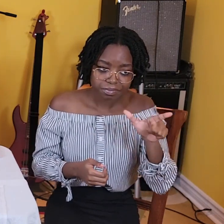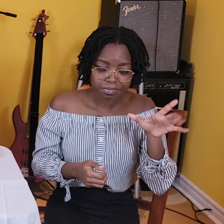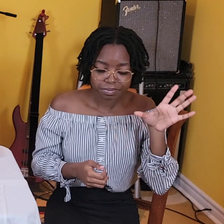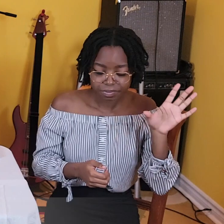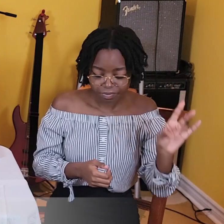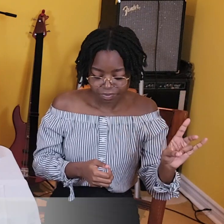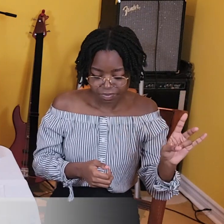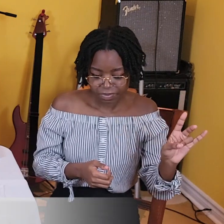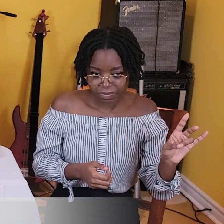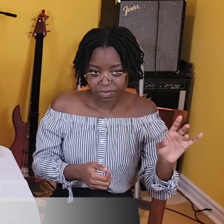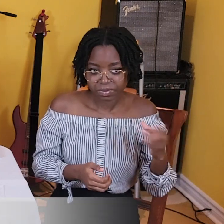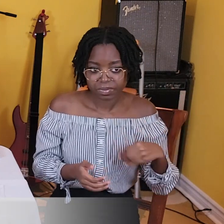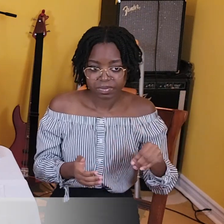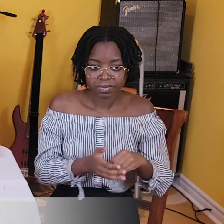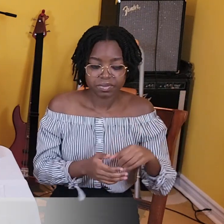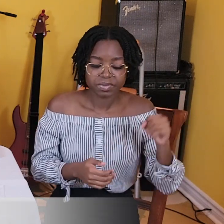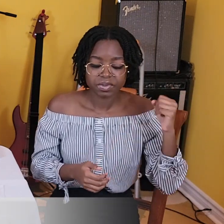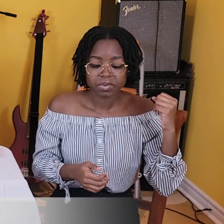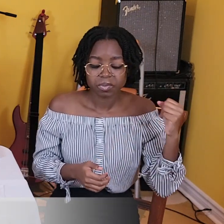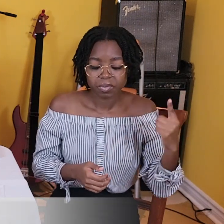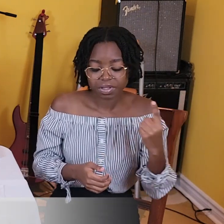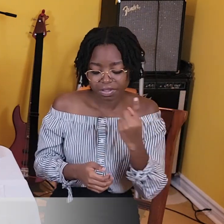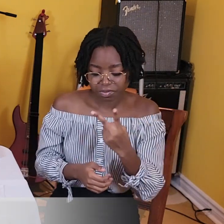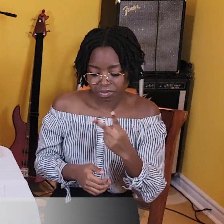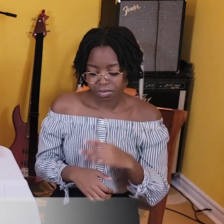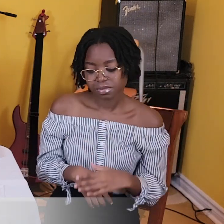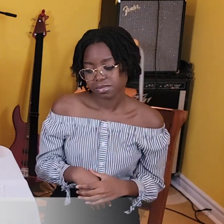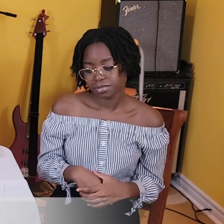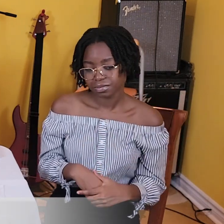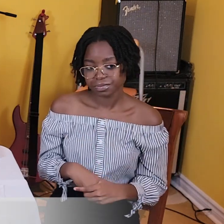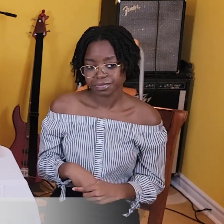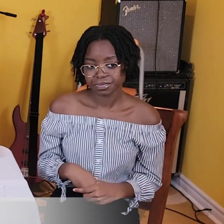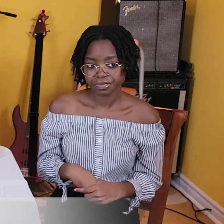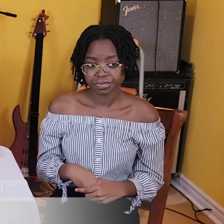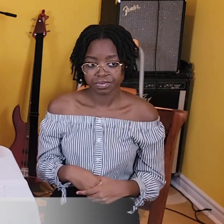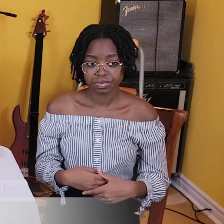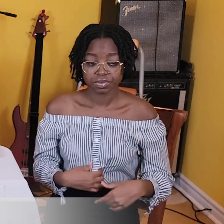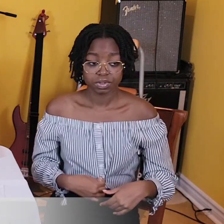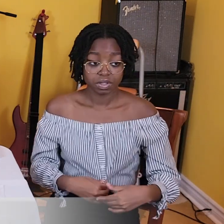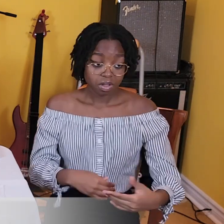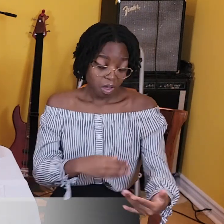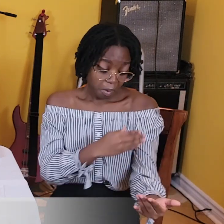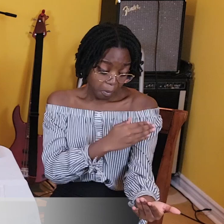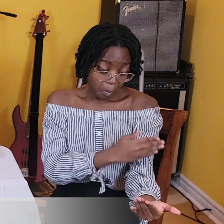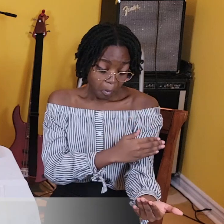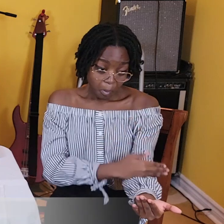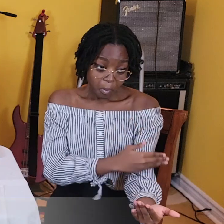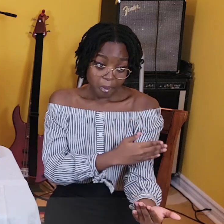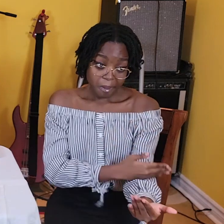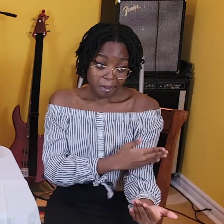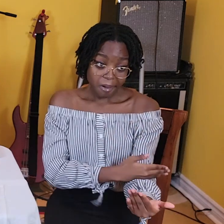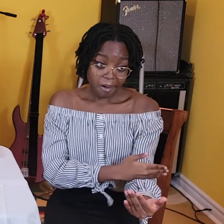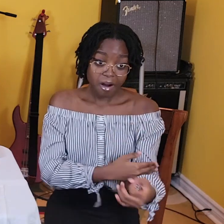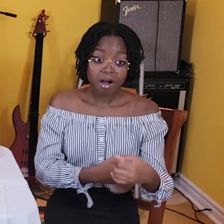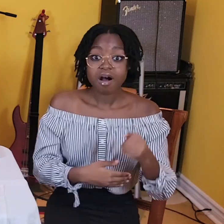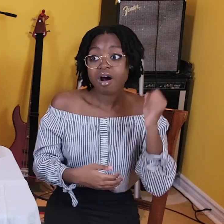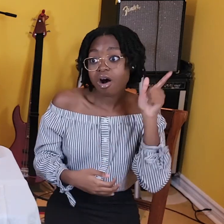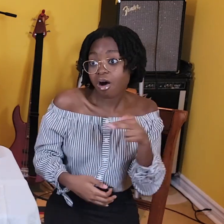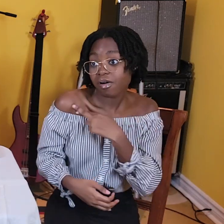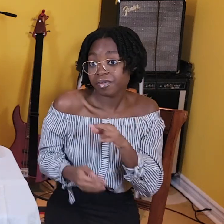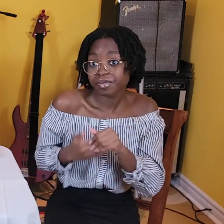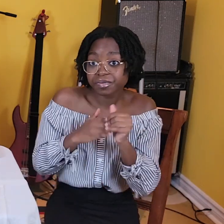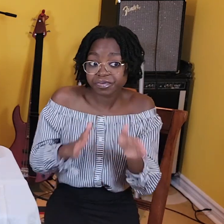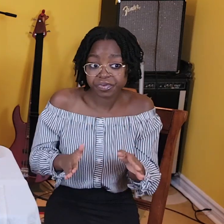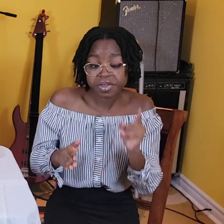27. Verse 1 to 2. When morning came, all the chief priests and elders of the people plotted